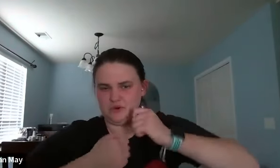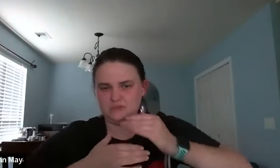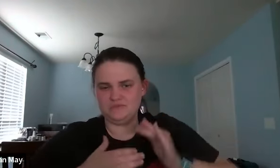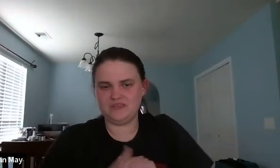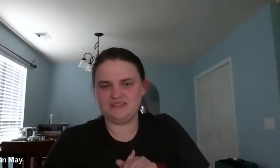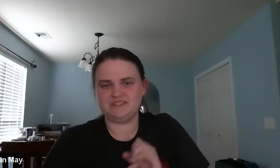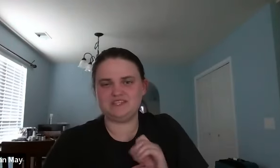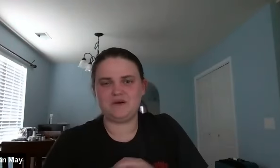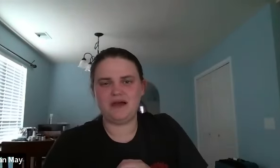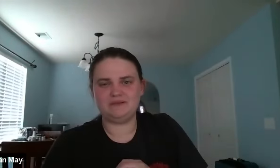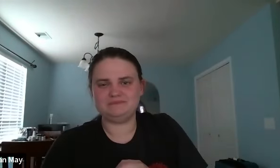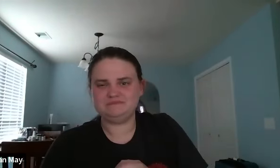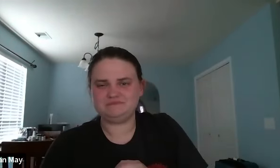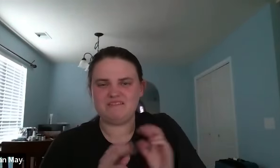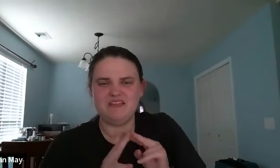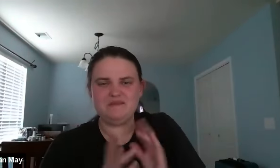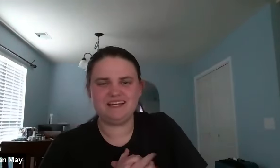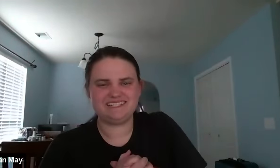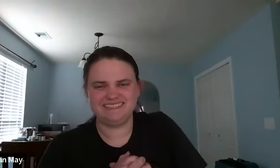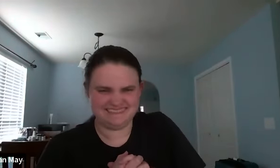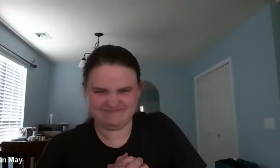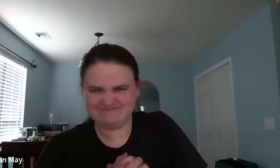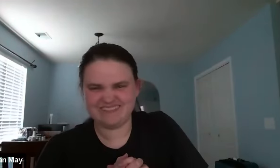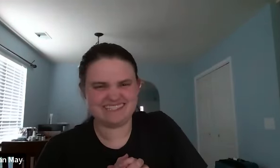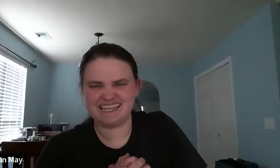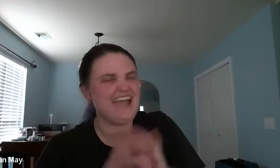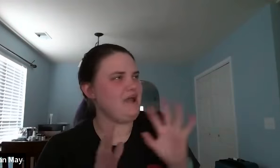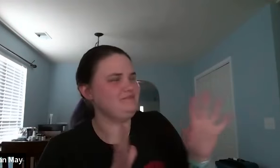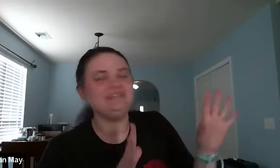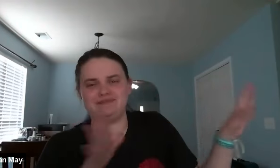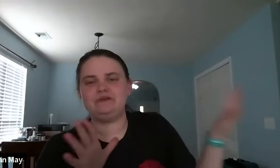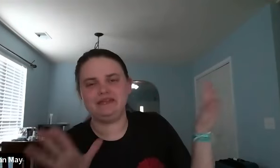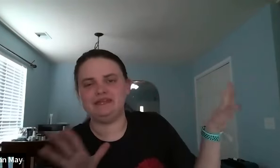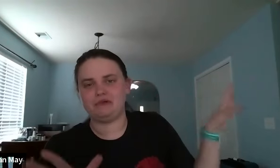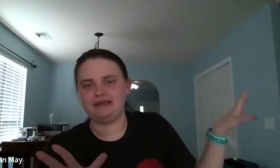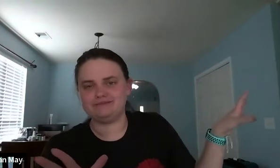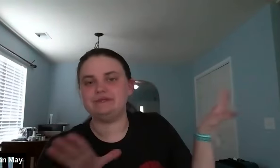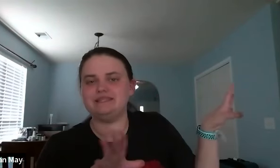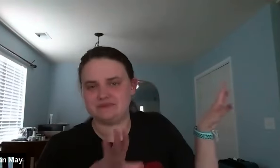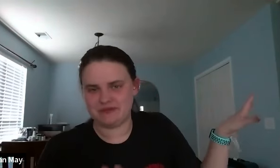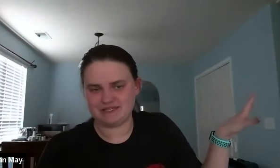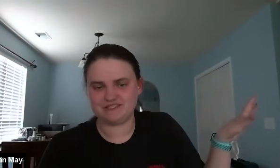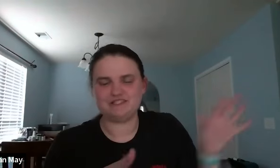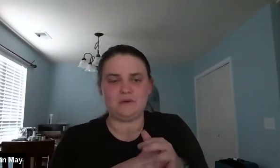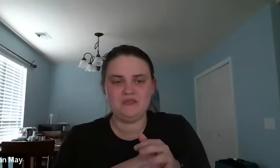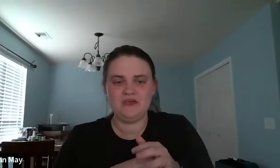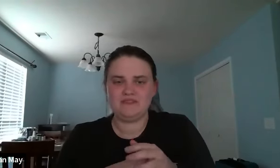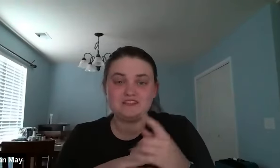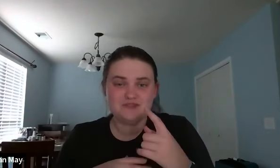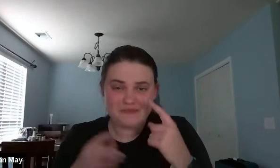room. So very much I was like, we need a break. We need some space. So that's also why my